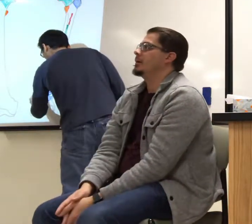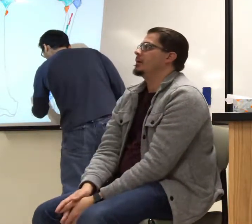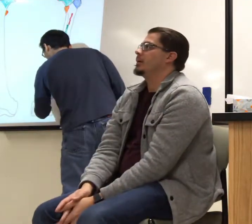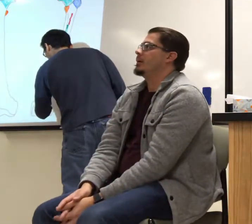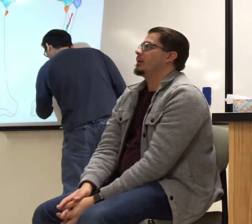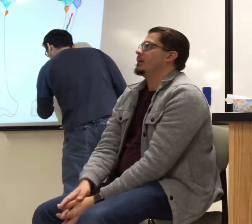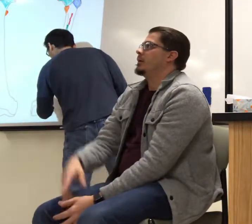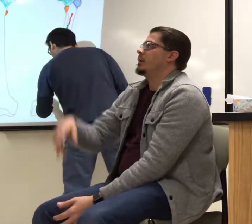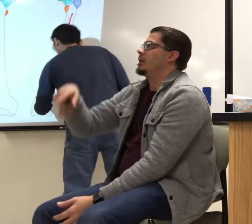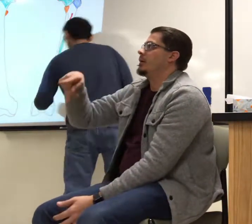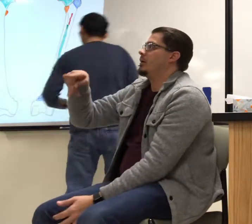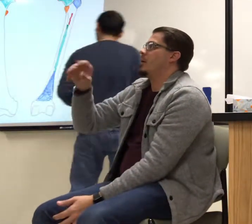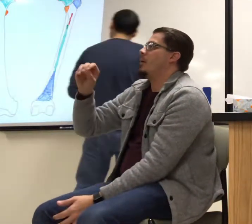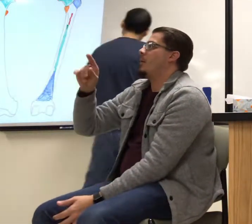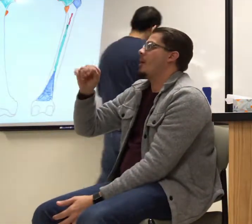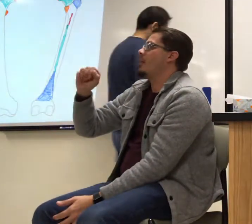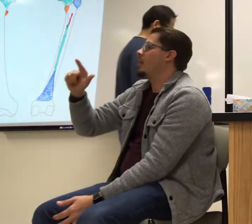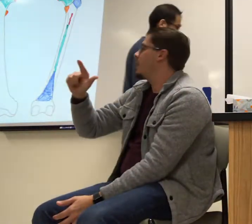popliteal surges.